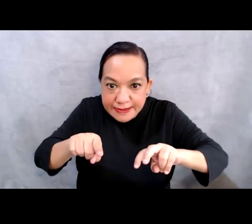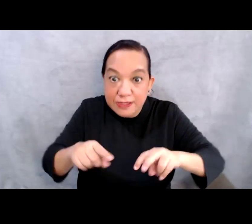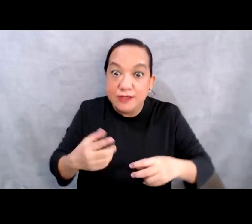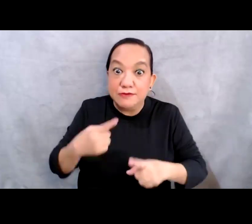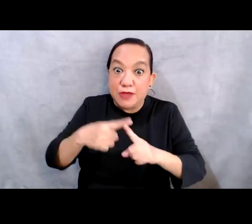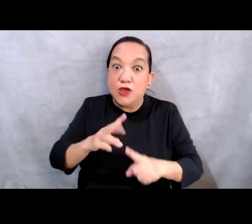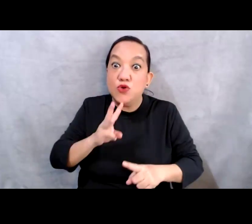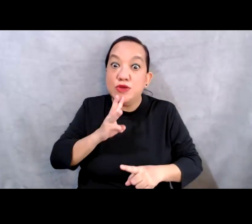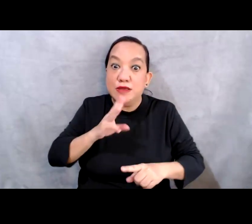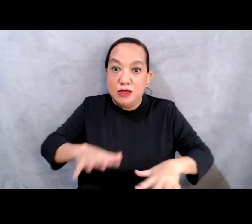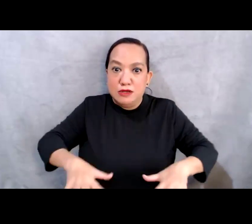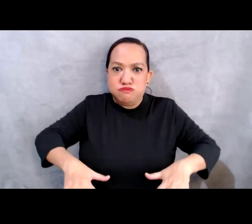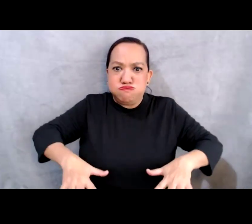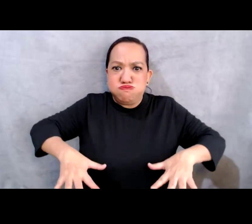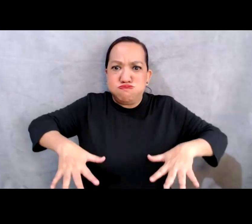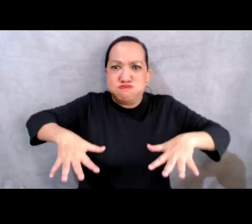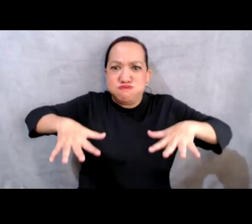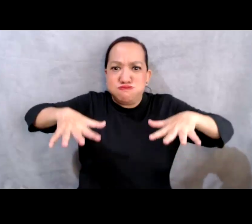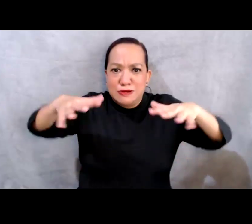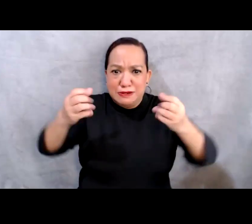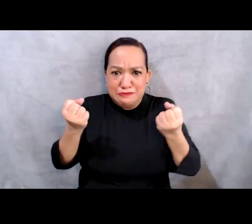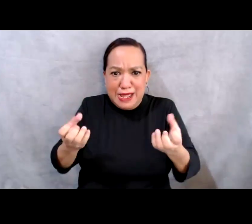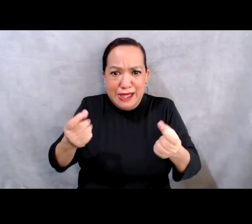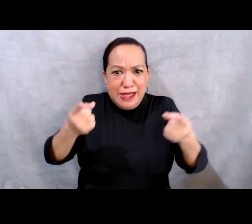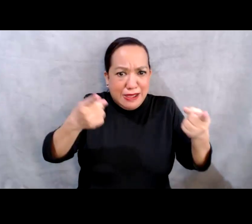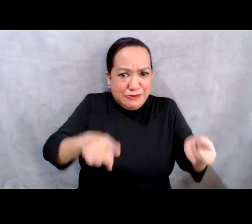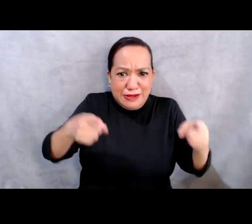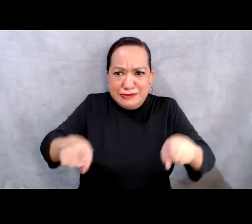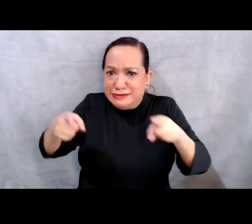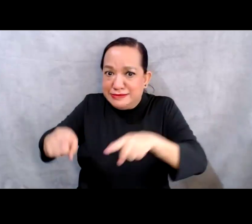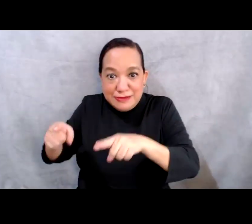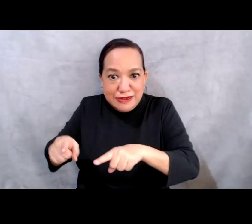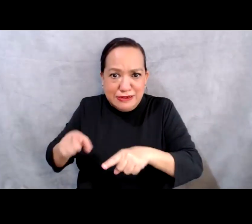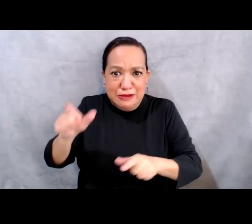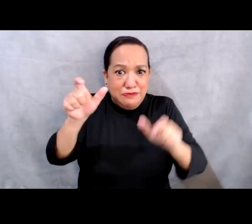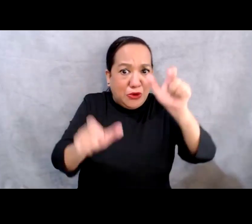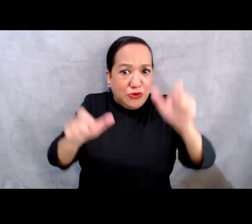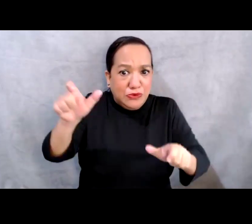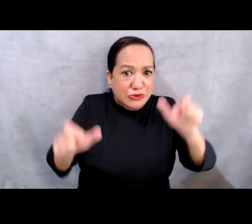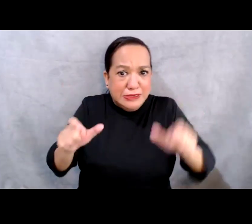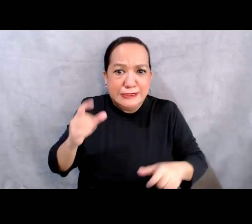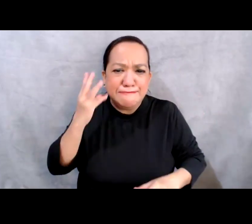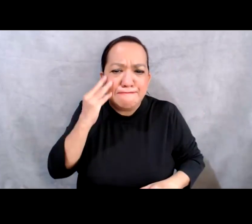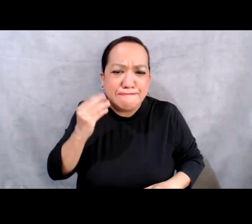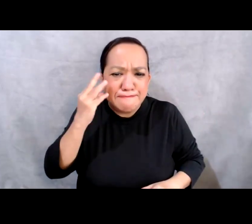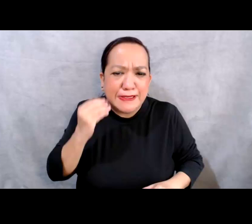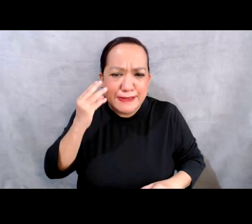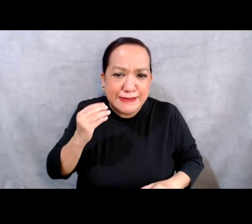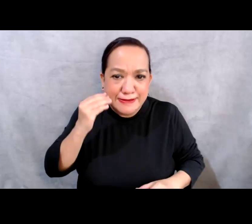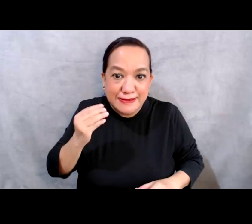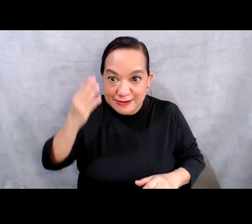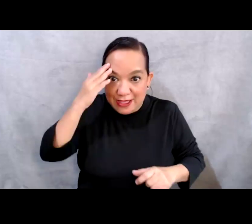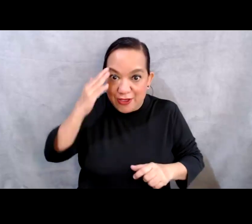the area is suffering flooding because of the road constructions, and the road constructed in between